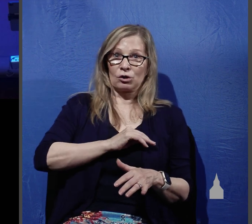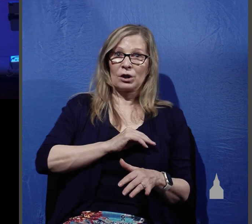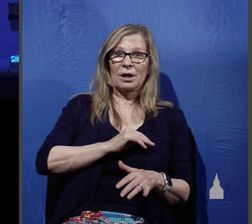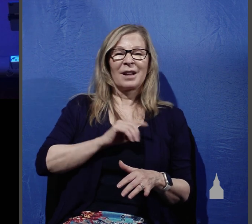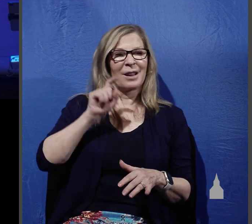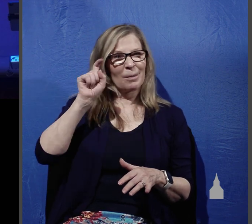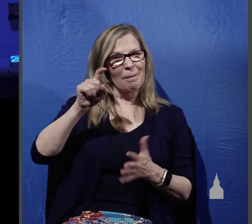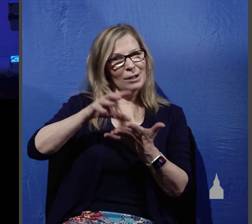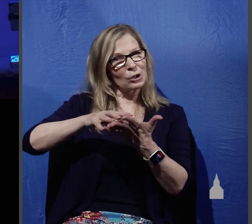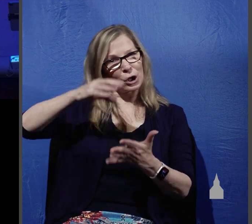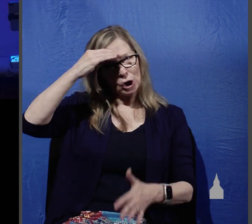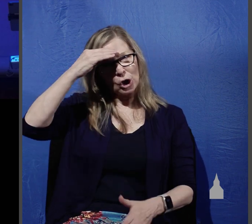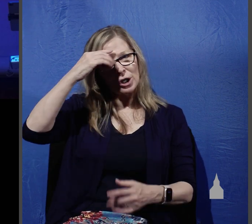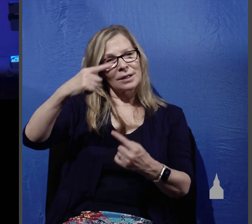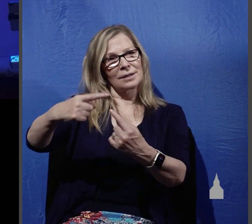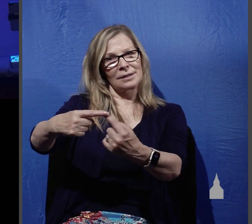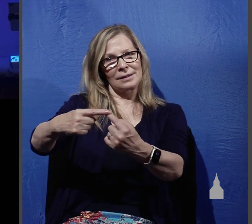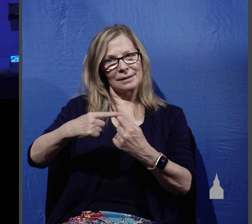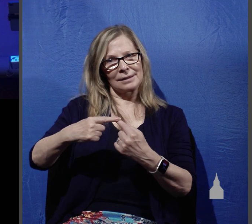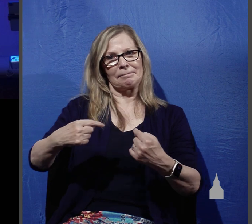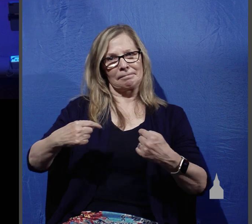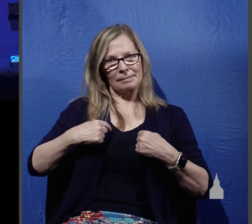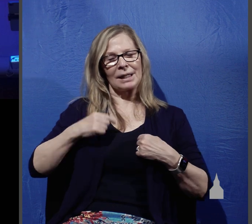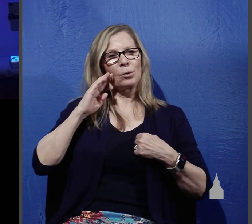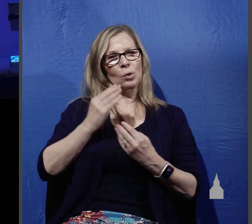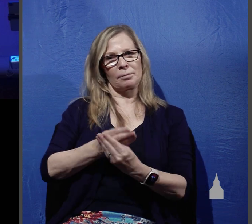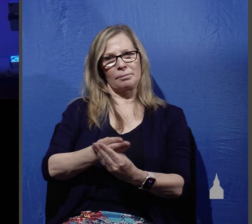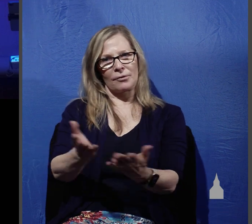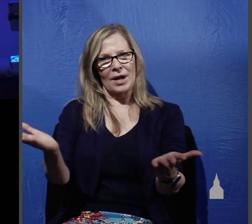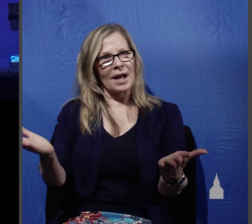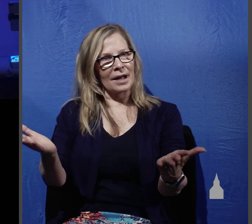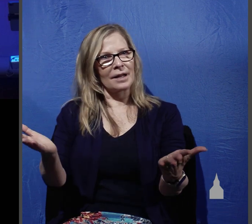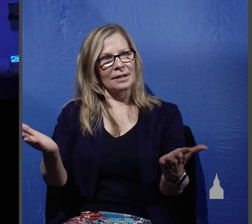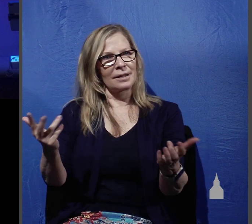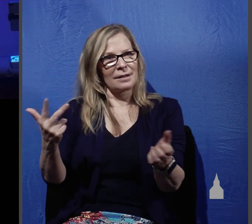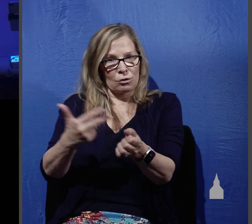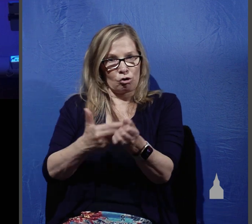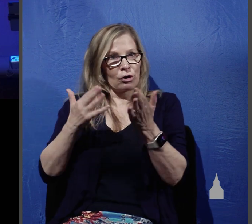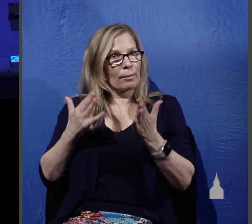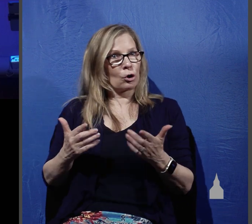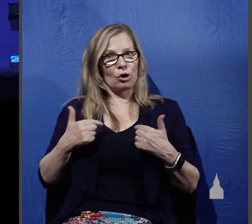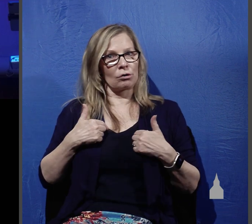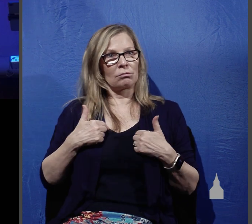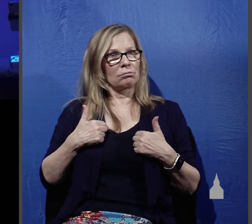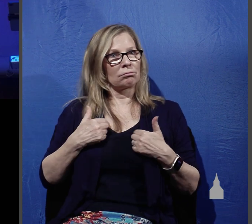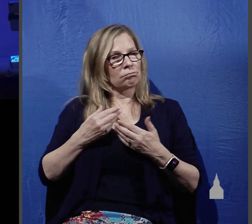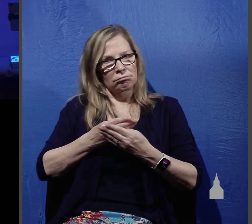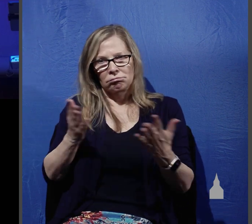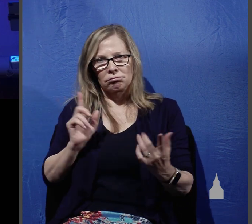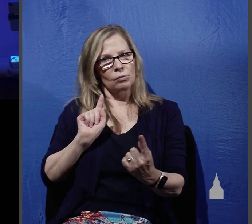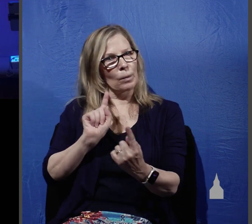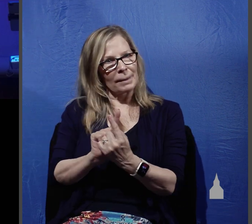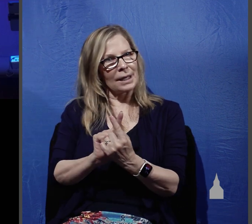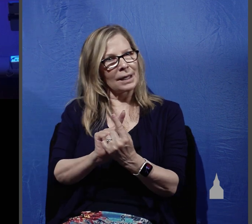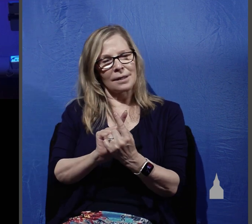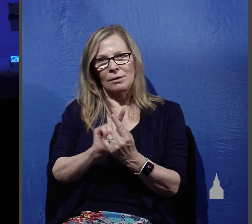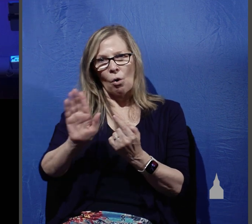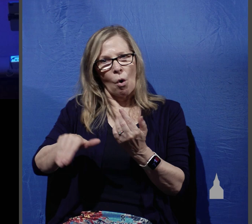learn to depend upon him as their shepherd to meet all of their needs as one Bible teacher